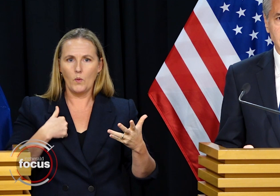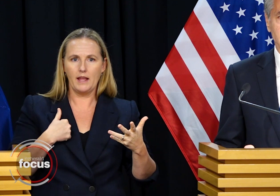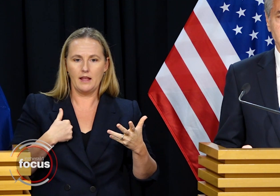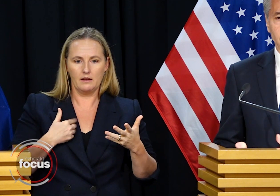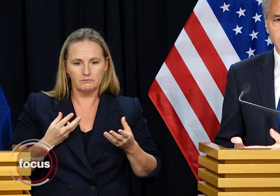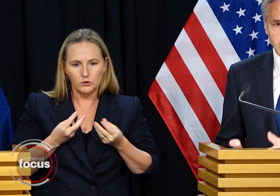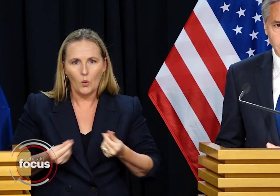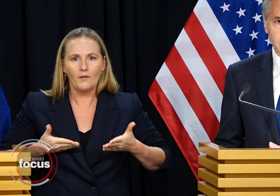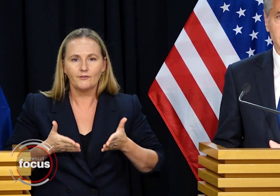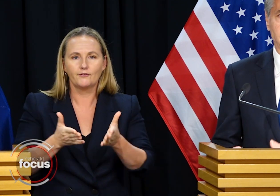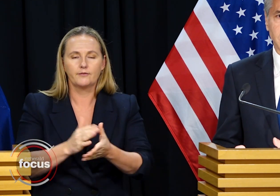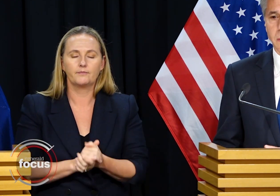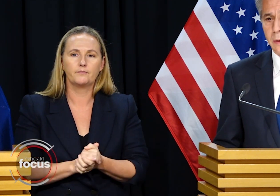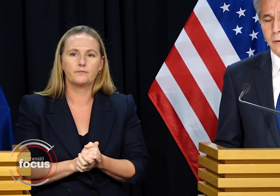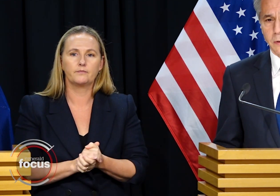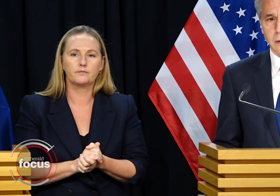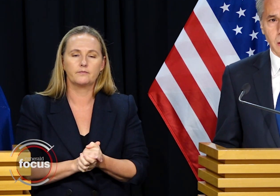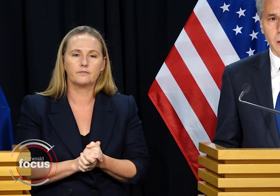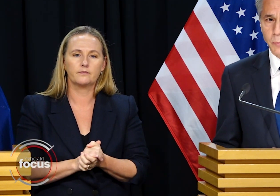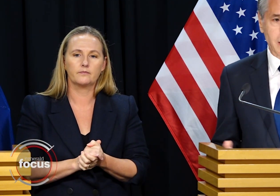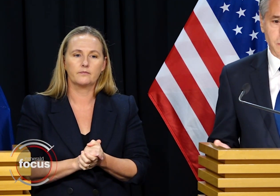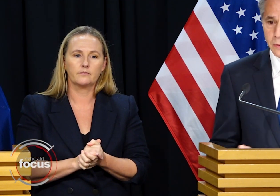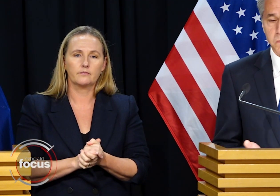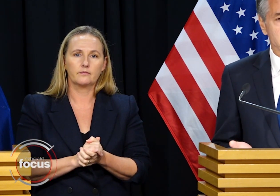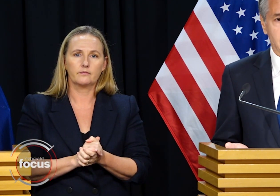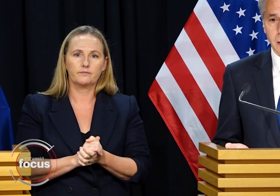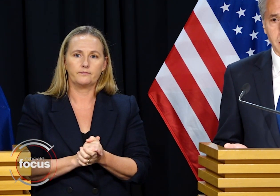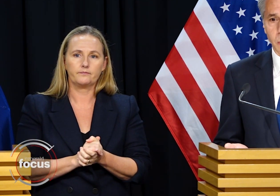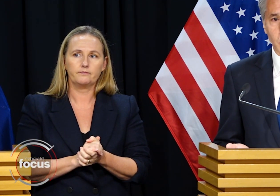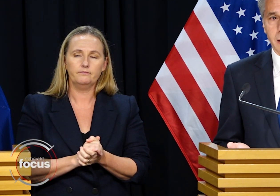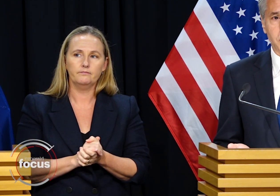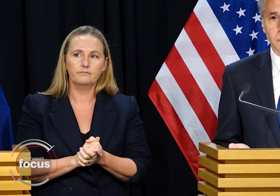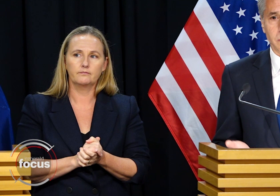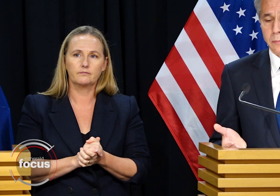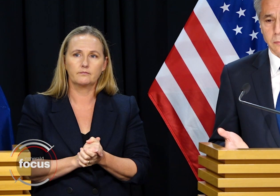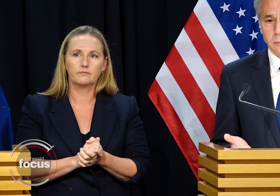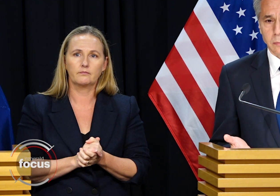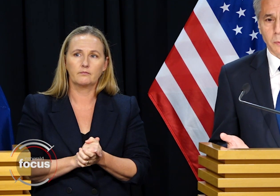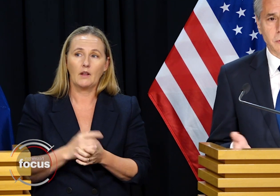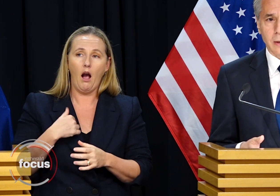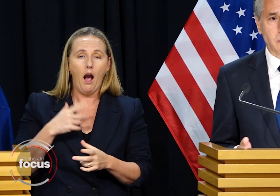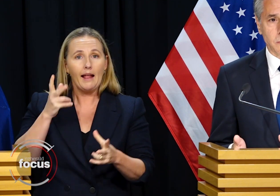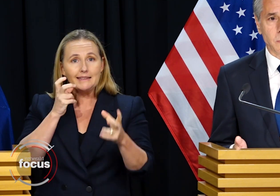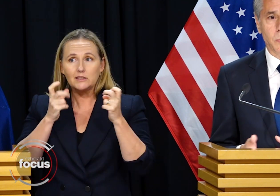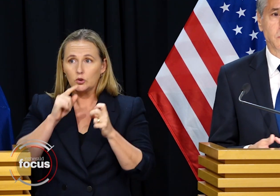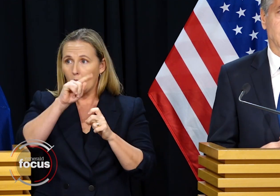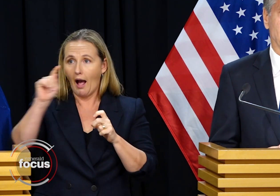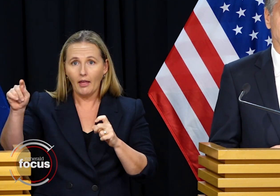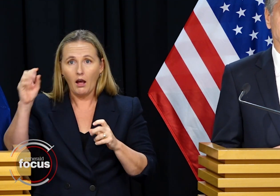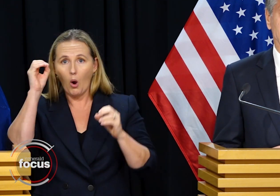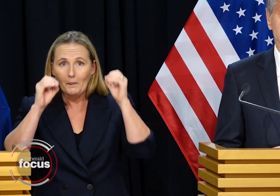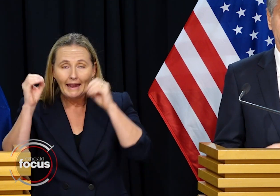I've seen it, as I've heard it expressed, and as I've seen it carried out in practice, we have almost exactly the same